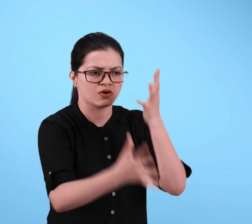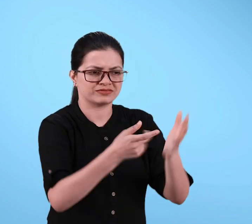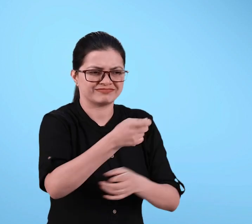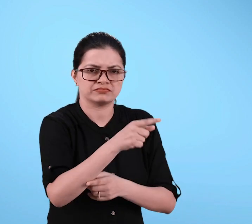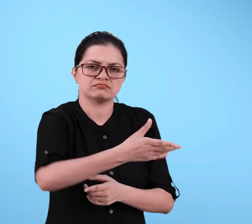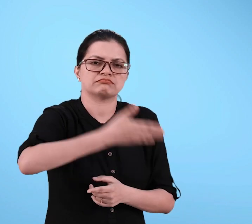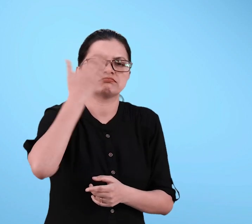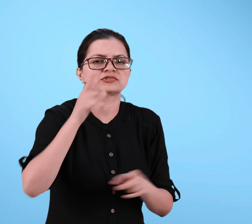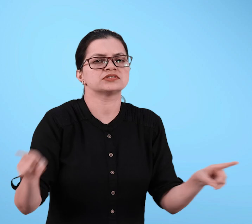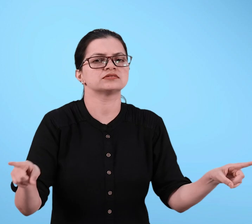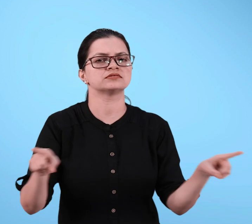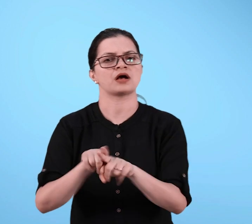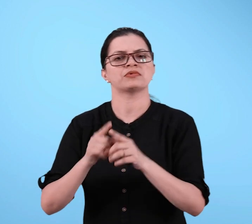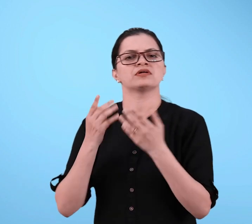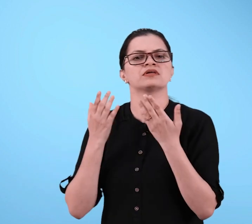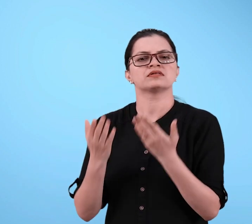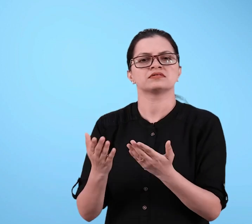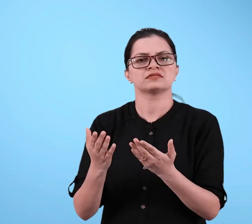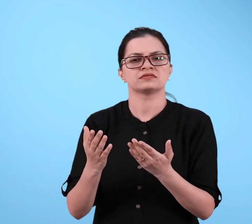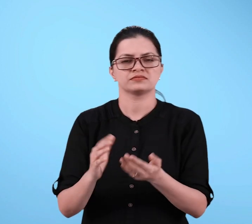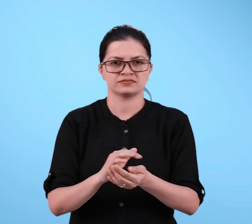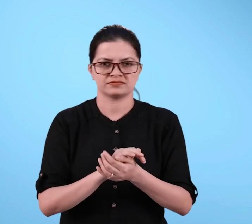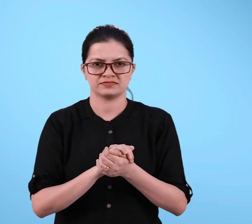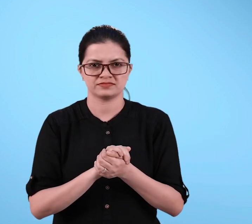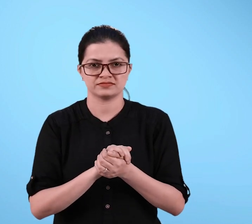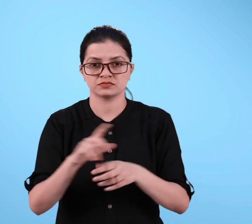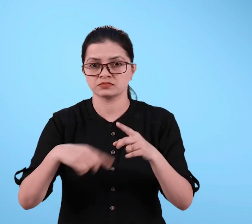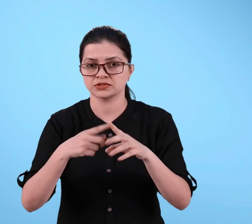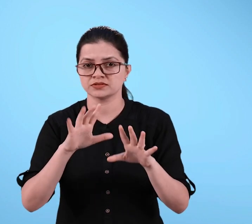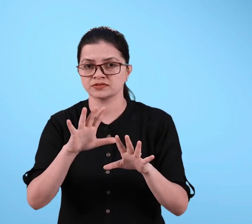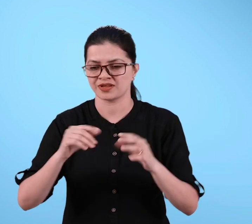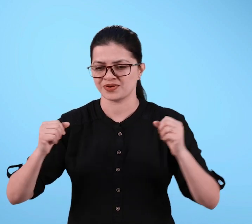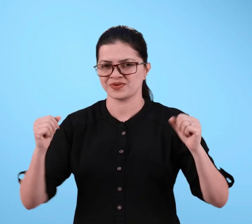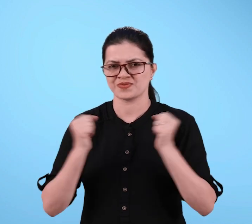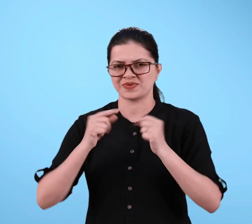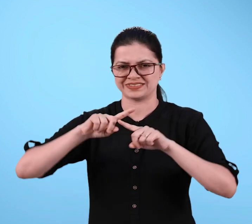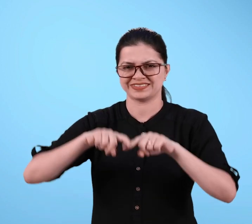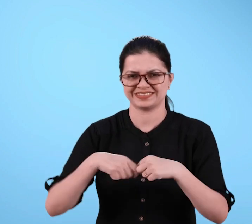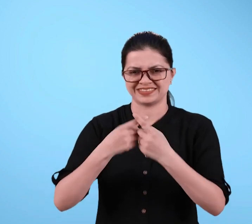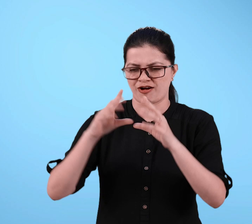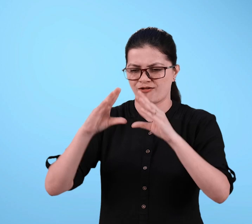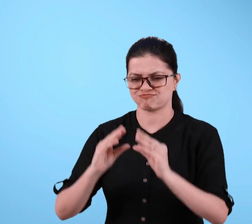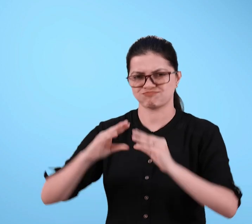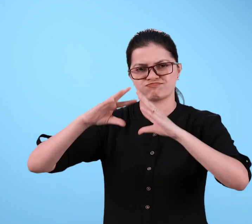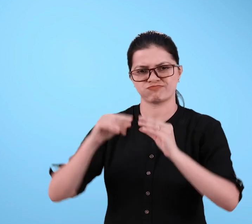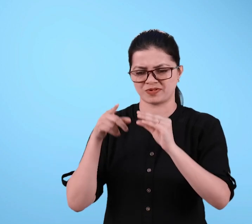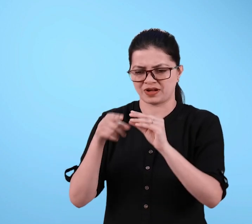Start. The wool yarn also shrinks and burns but does The not wool yarn melt. also shrinks and burns but does not